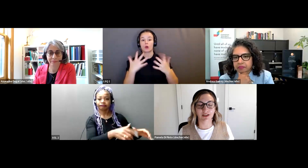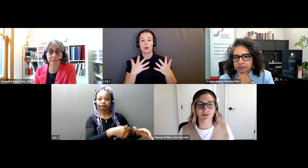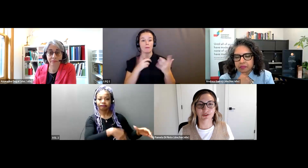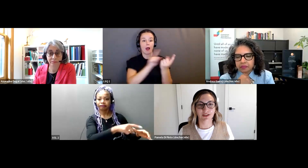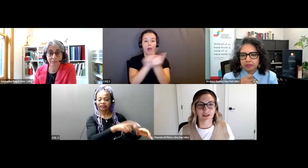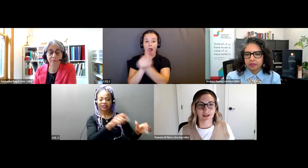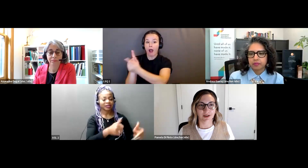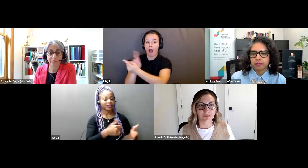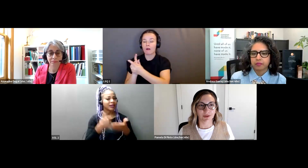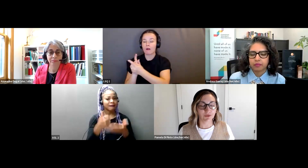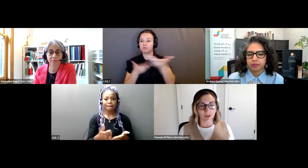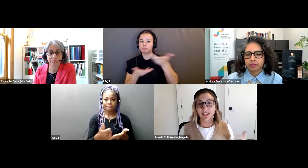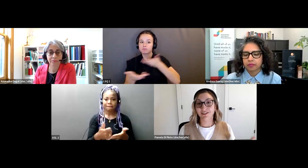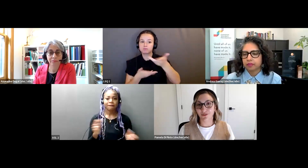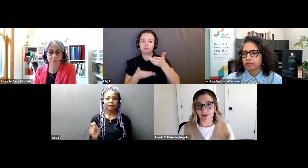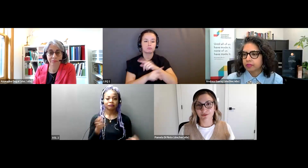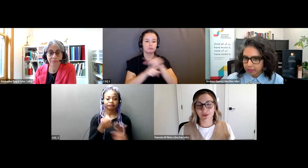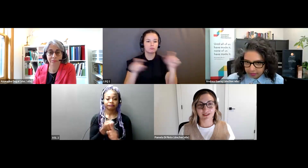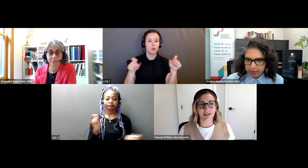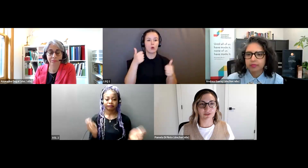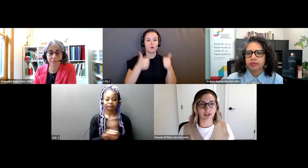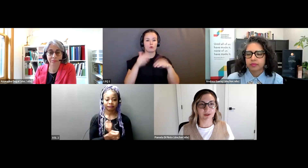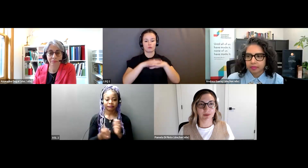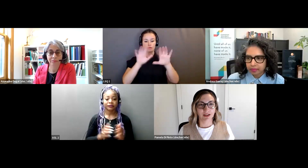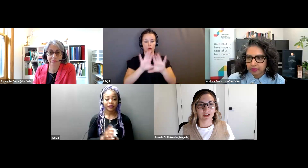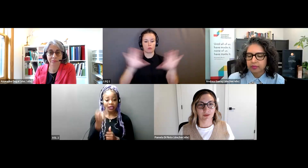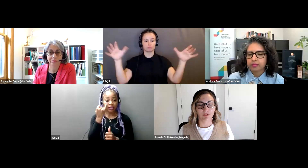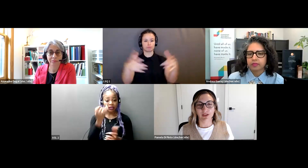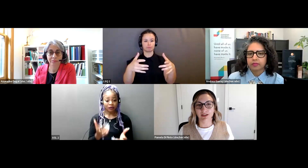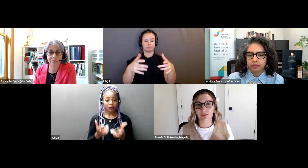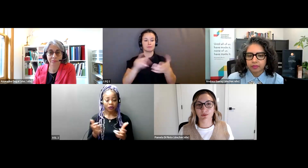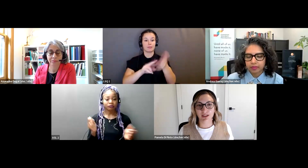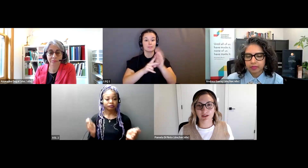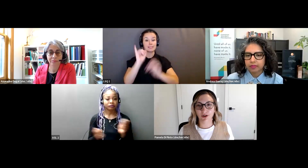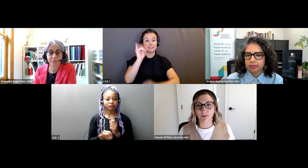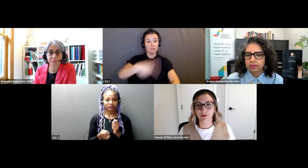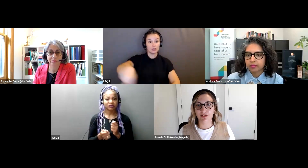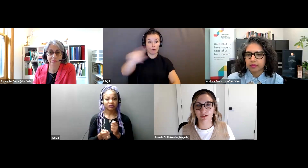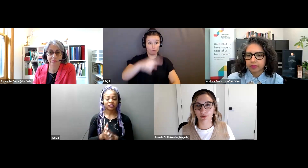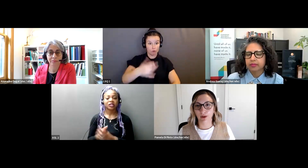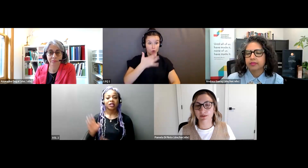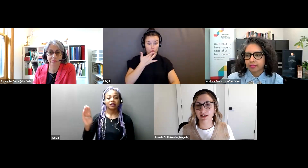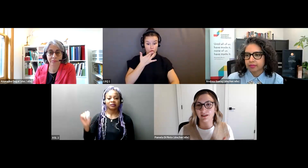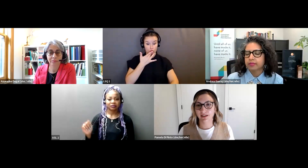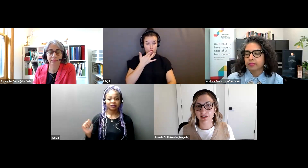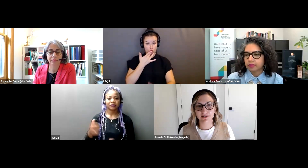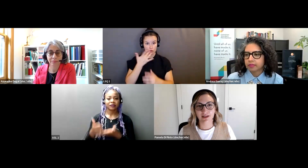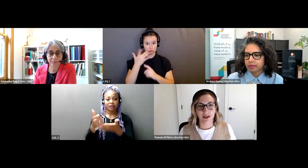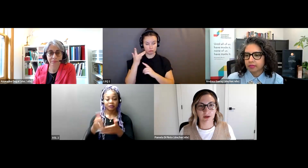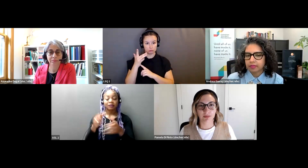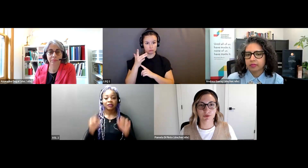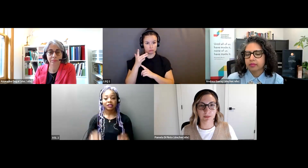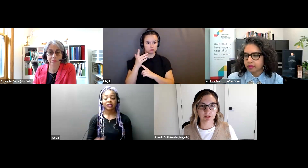create change. So if you want to get involved with the Signal for Help, we've laid out some really clear options on our website. The